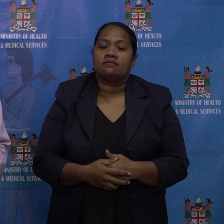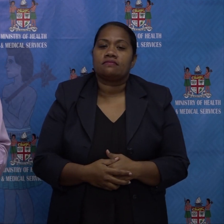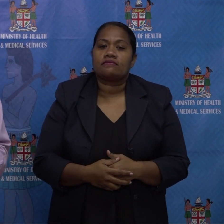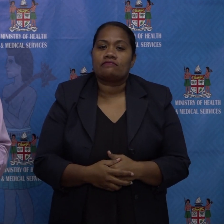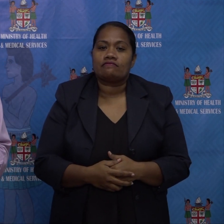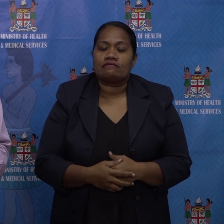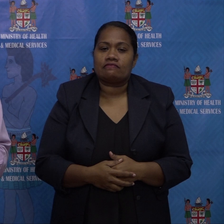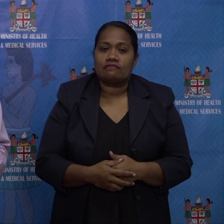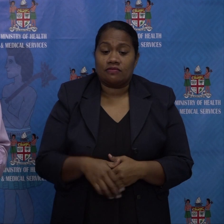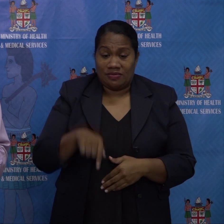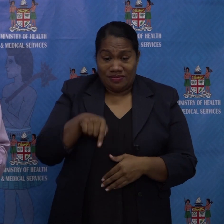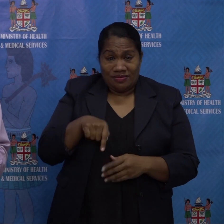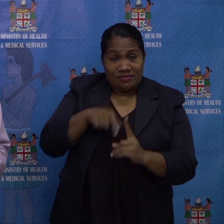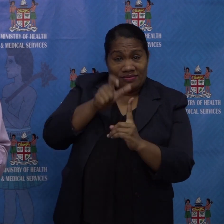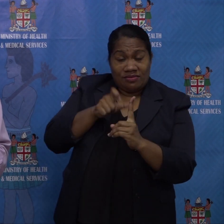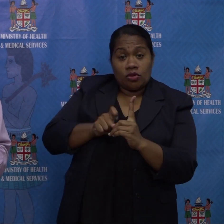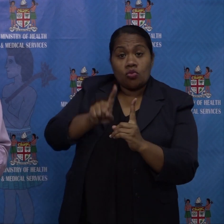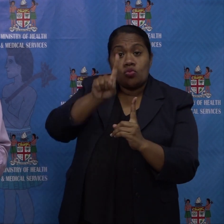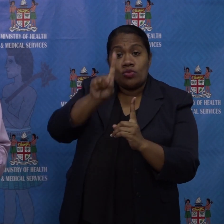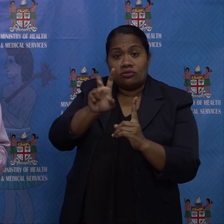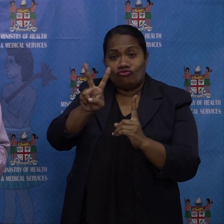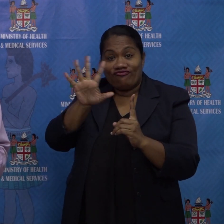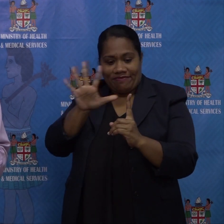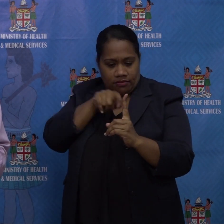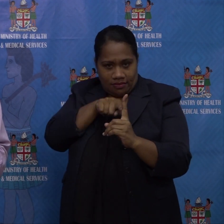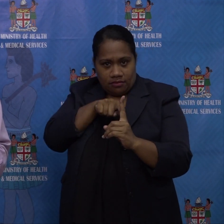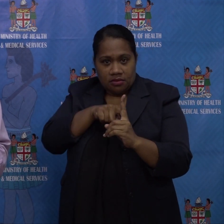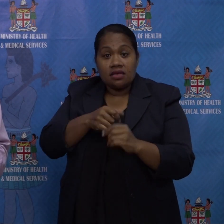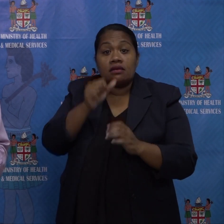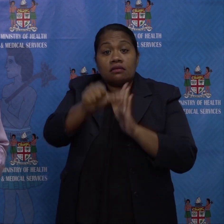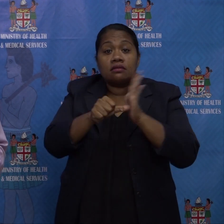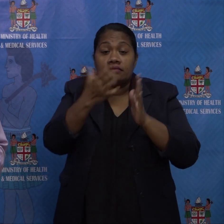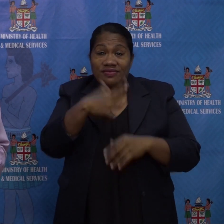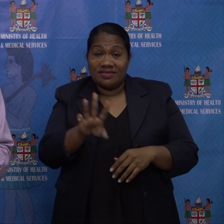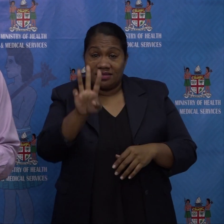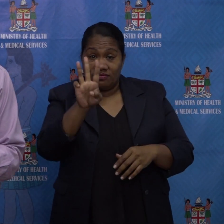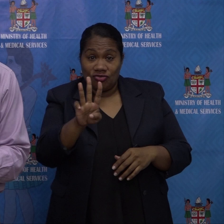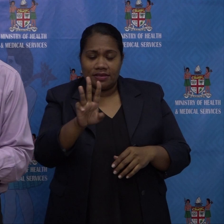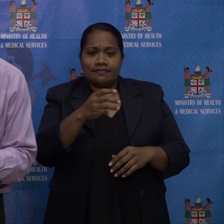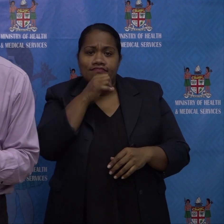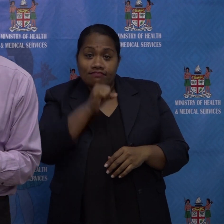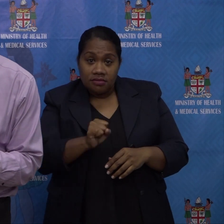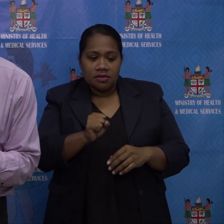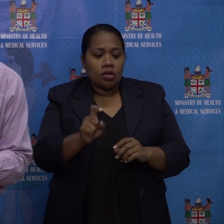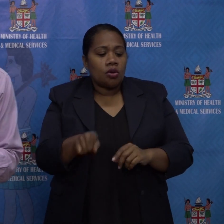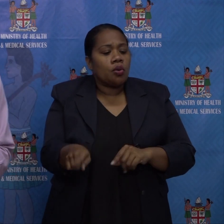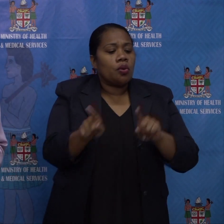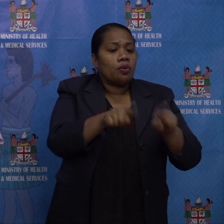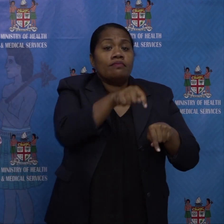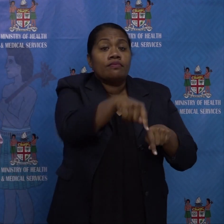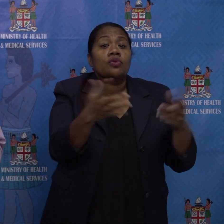The patient case 125 is a 53-year-old gentleman admitted into Lota Hospital on the 19th of April,